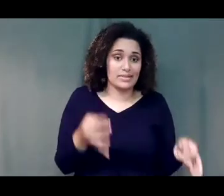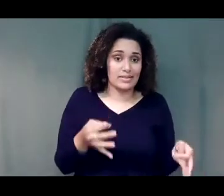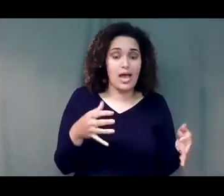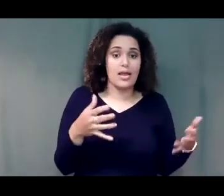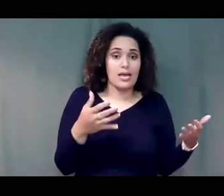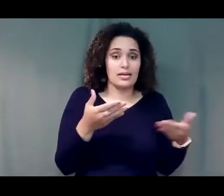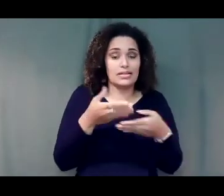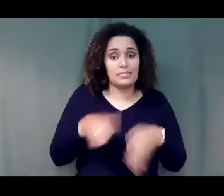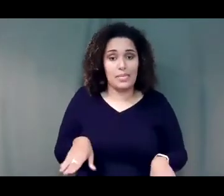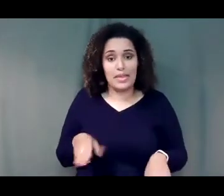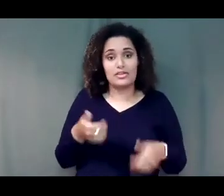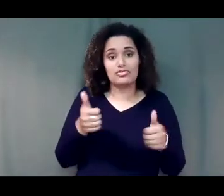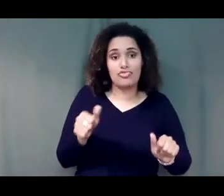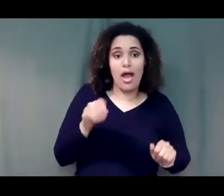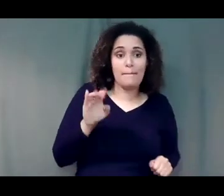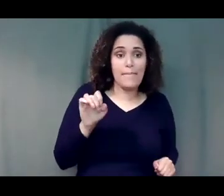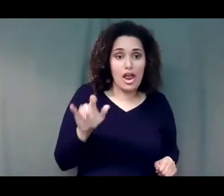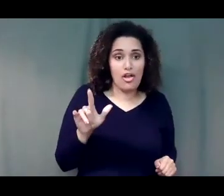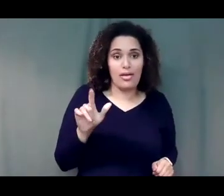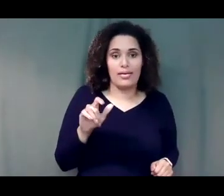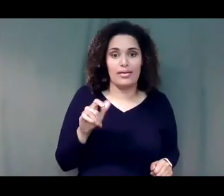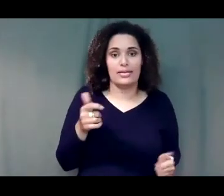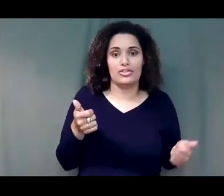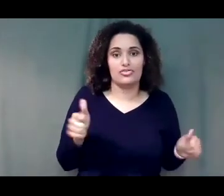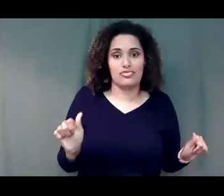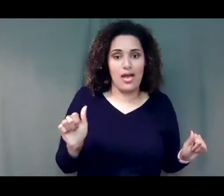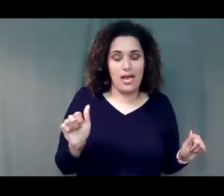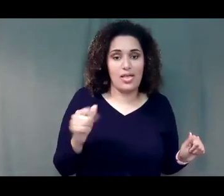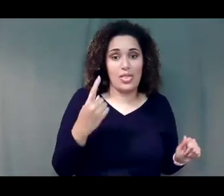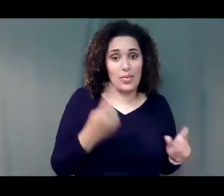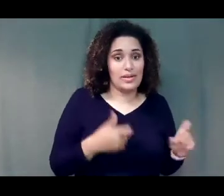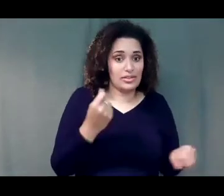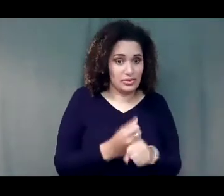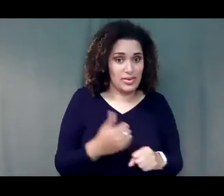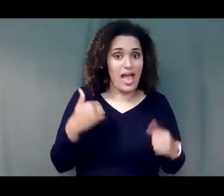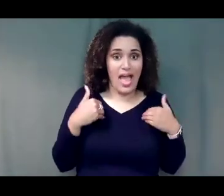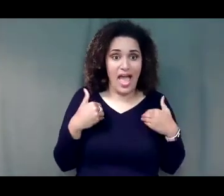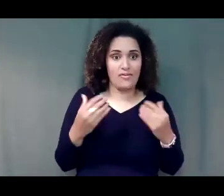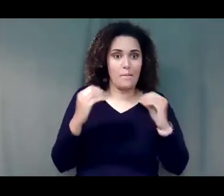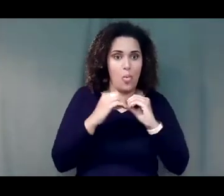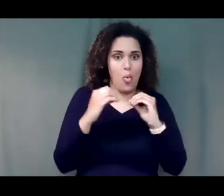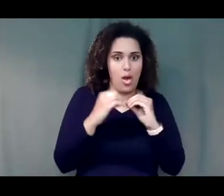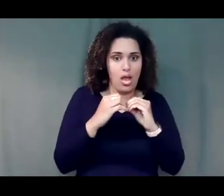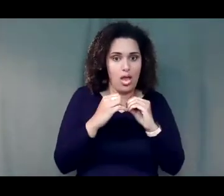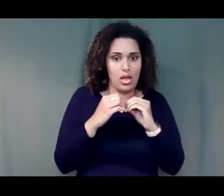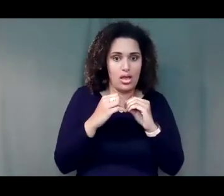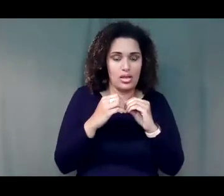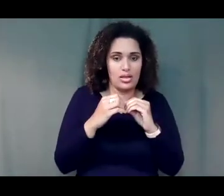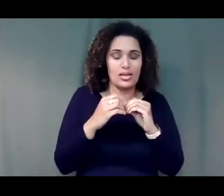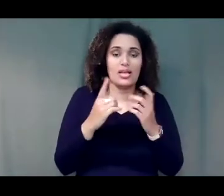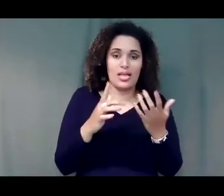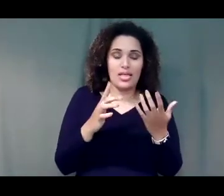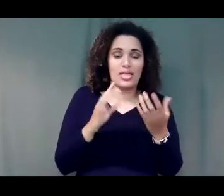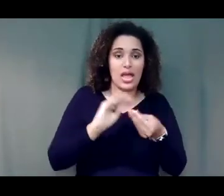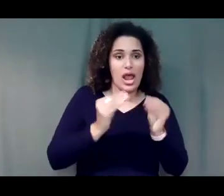in barrel, was to try to make for a year where we had more, to kind of keep the quantities